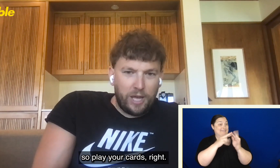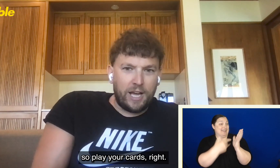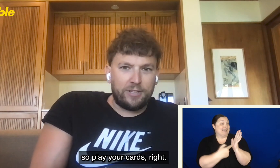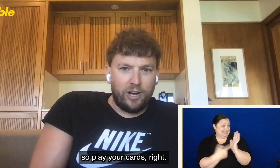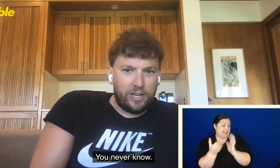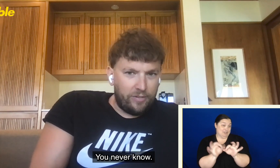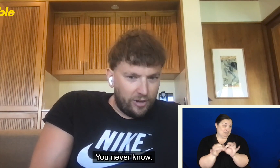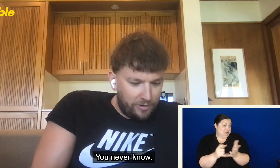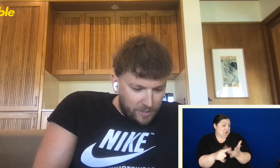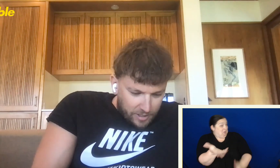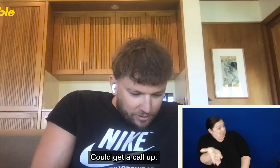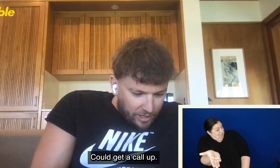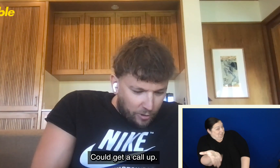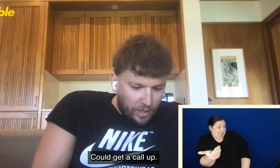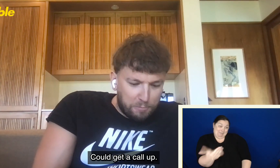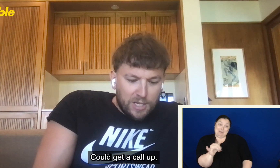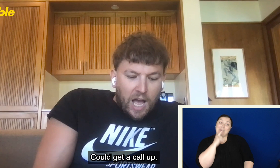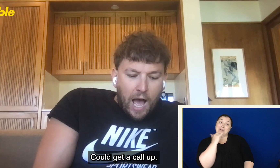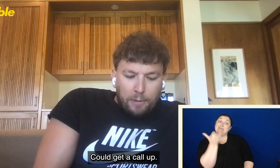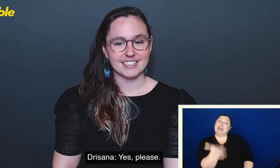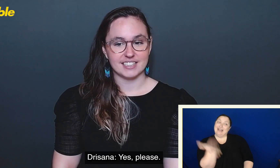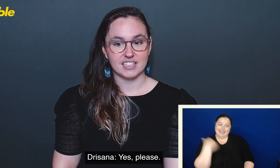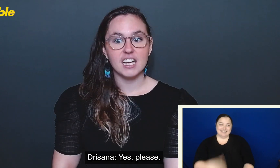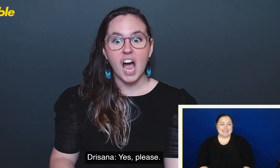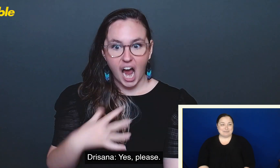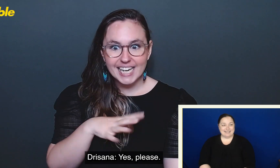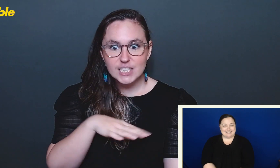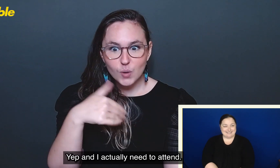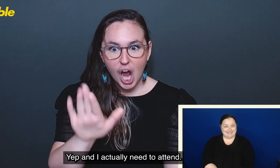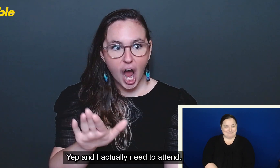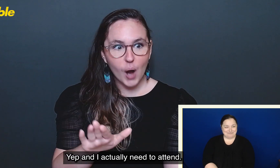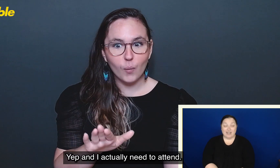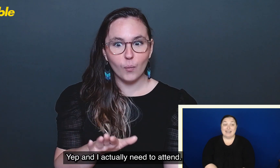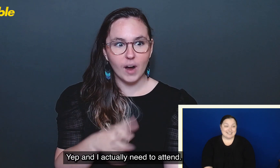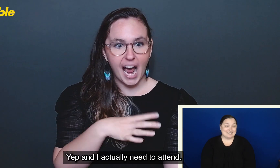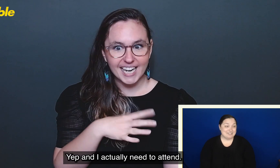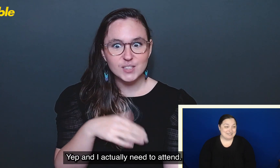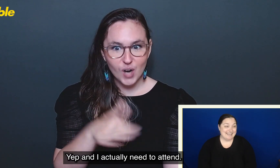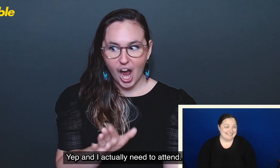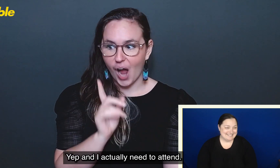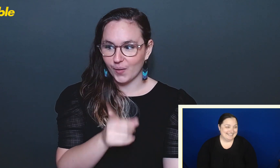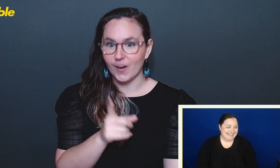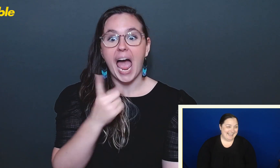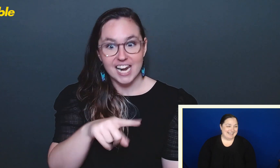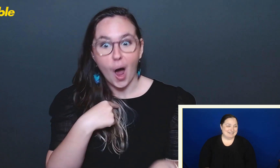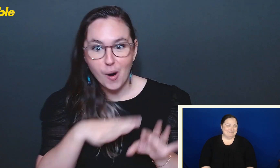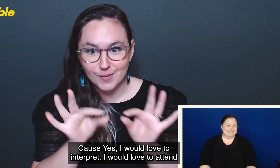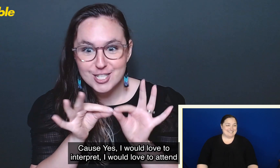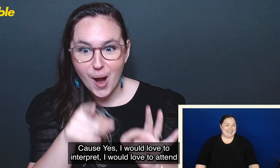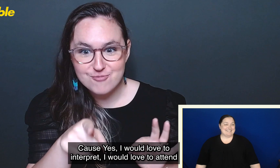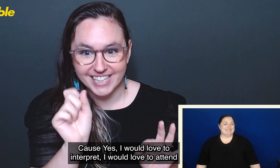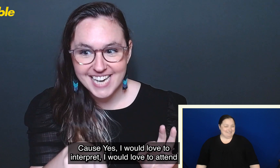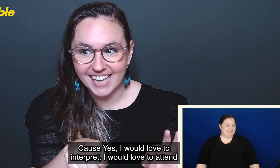if you play your cards right, you never know. Could get a call up. All right, yes, Mike. Please. Yep. I actually need to attend. Done.